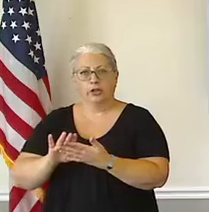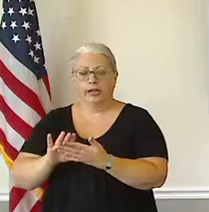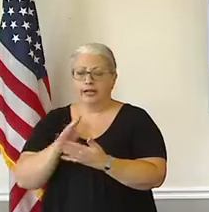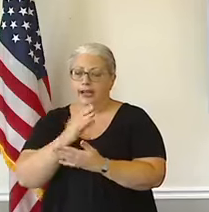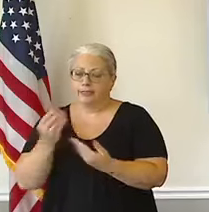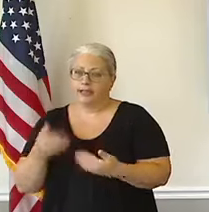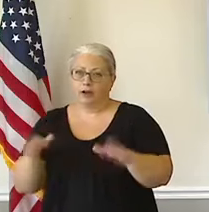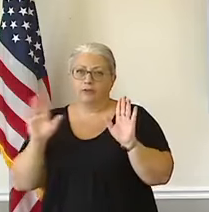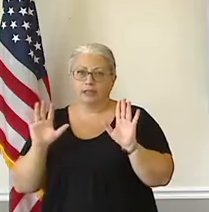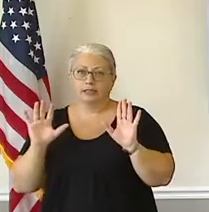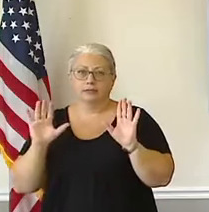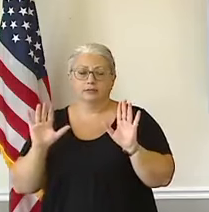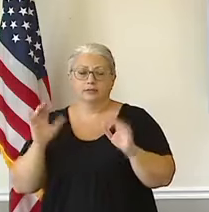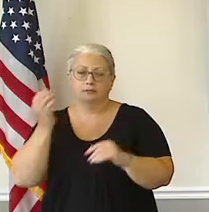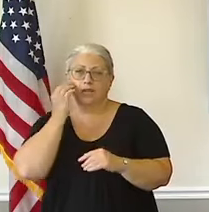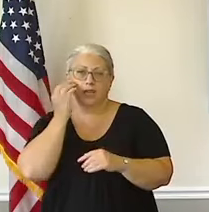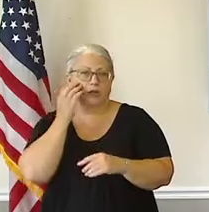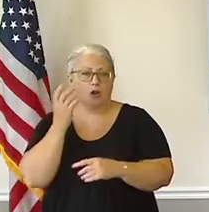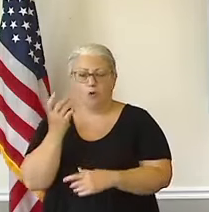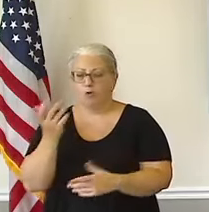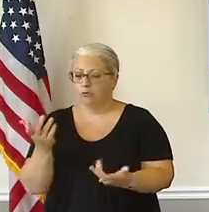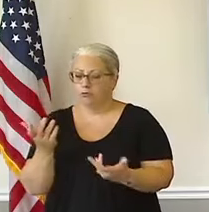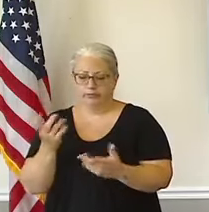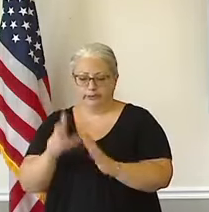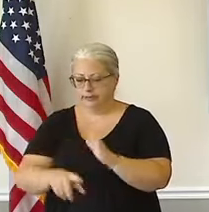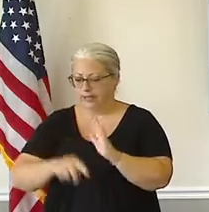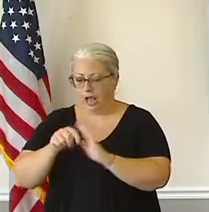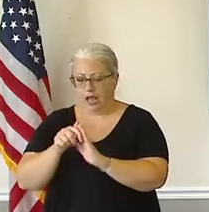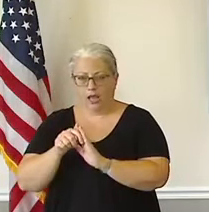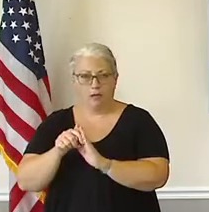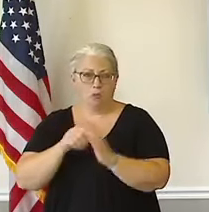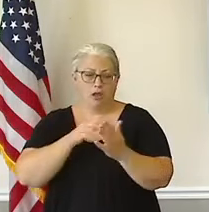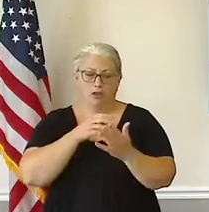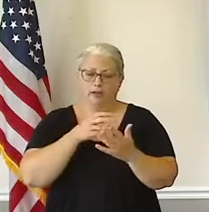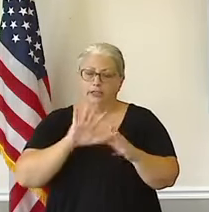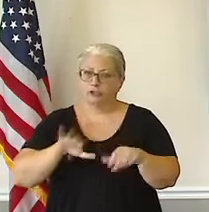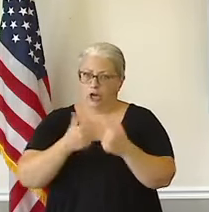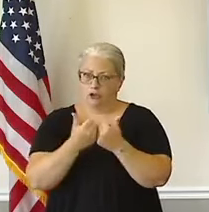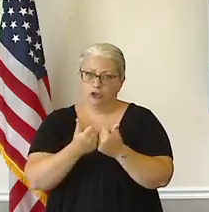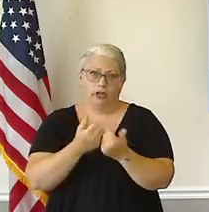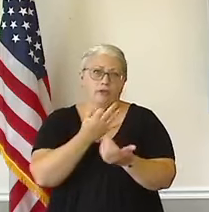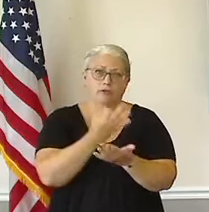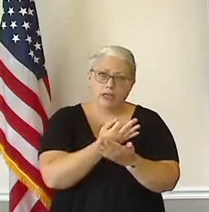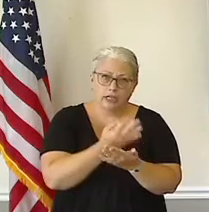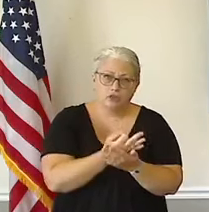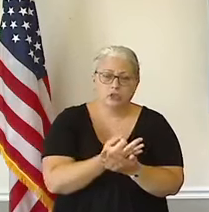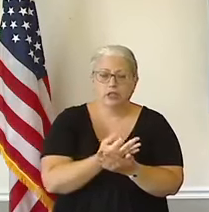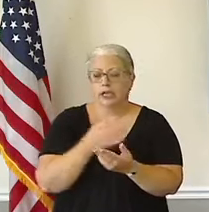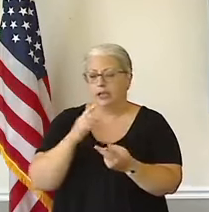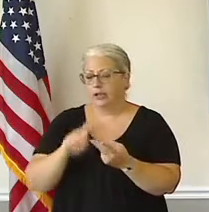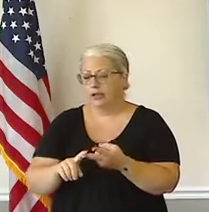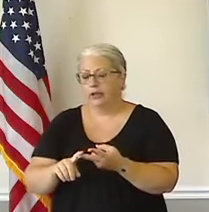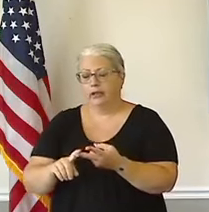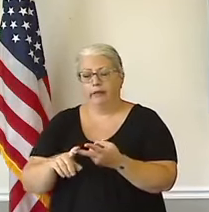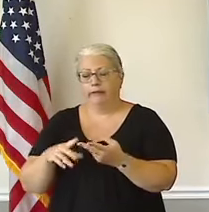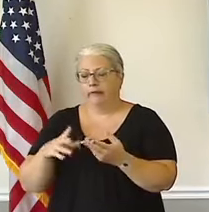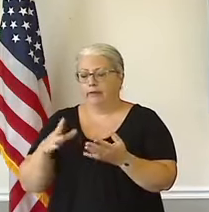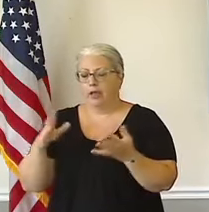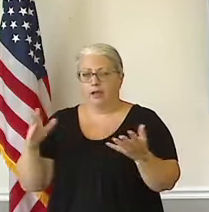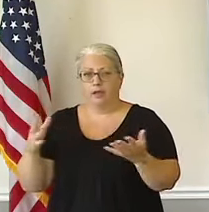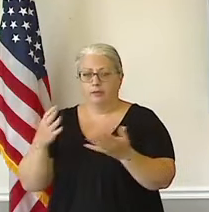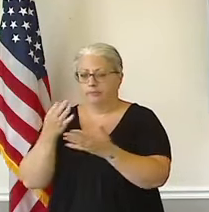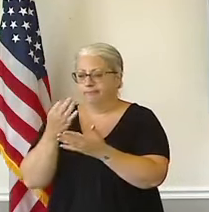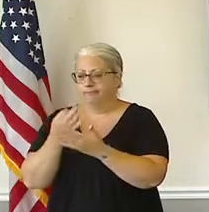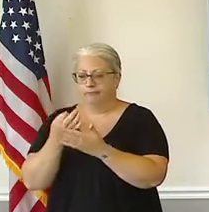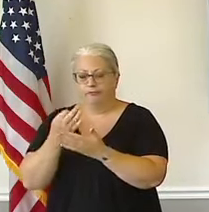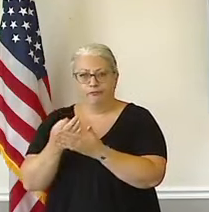been a very challenging and remains a very challenging time financially for a lot of us. fiscally for a lot the